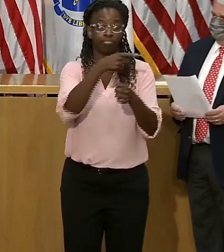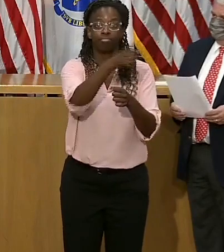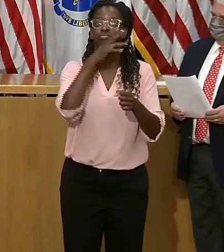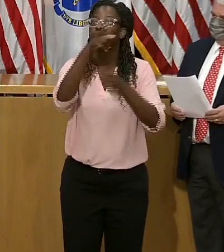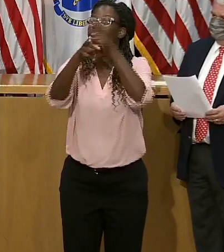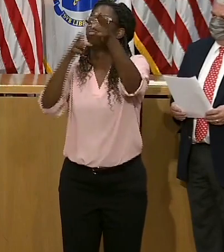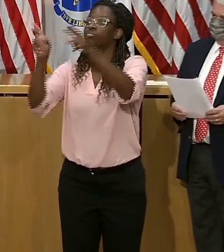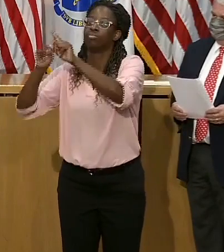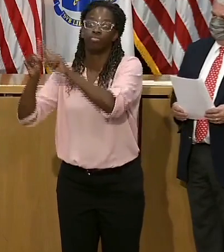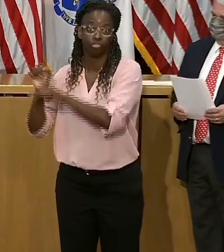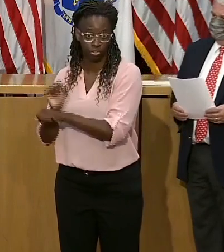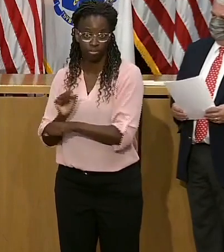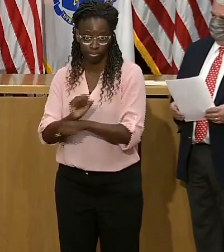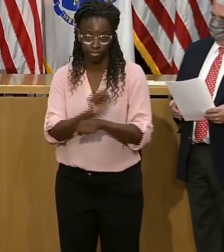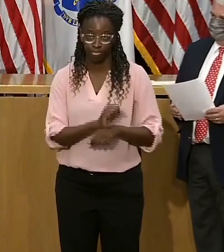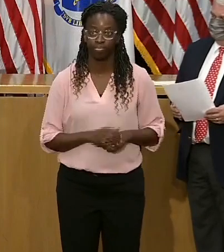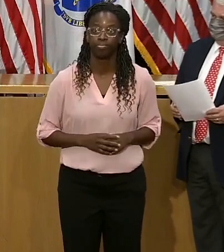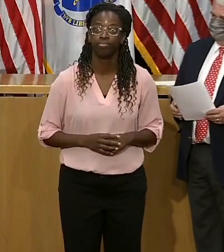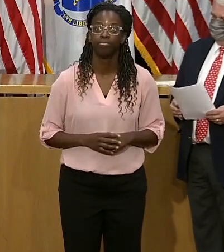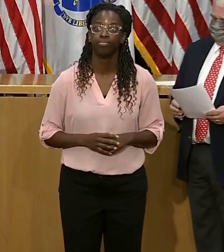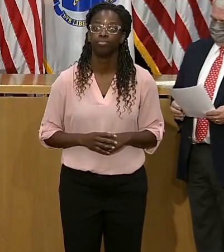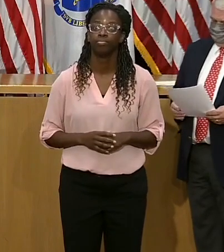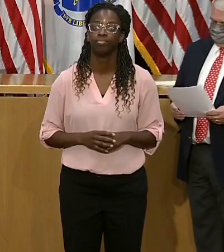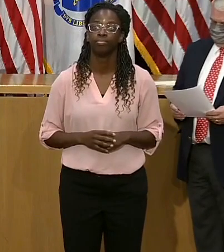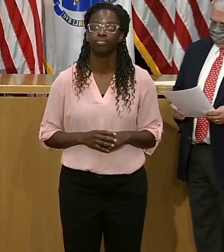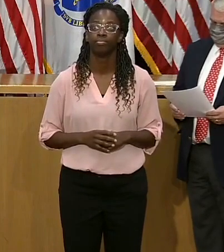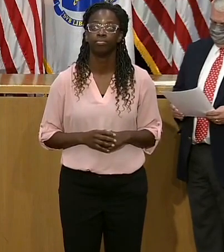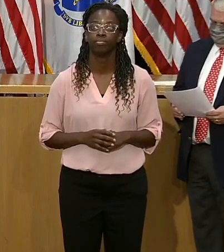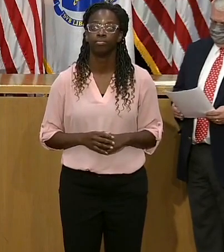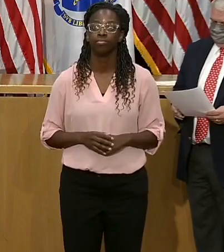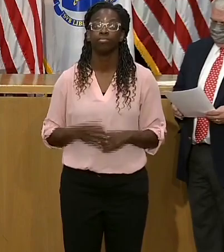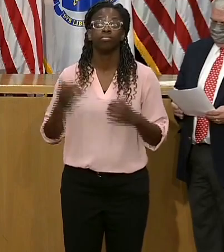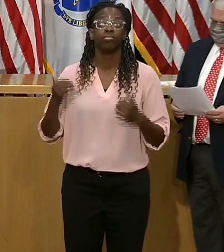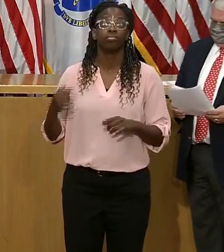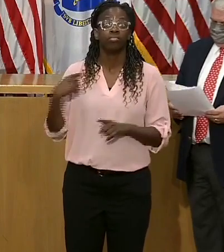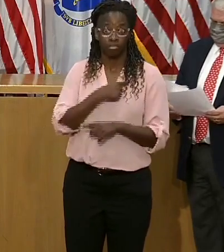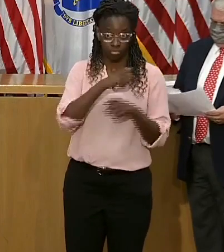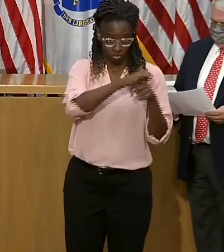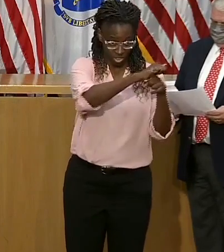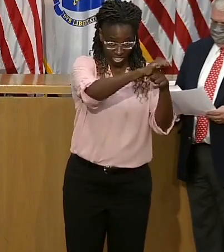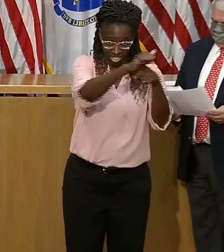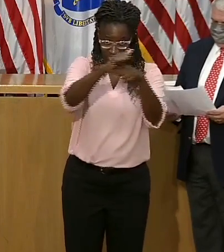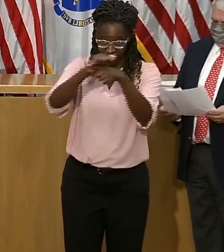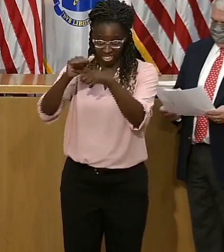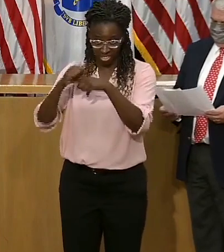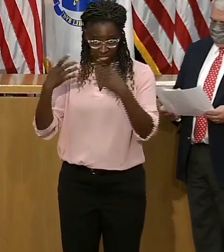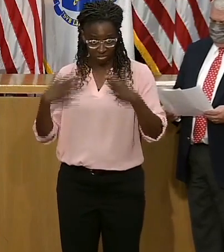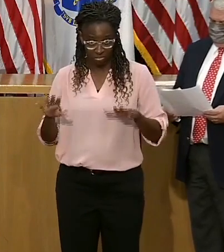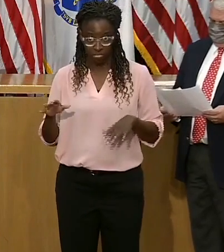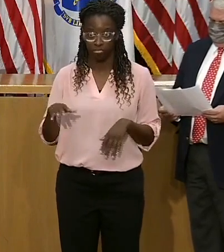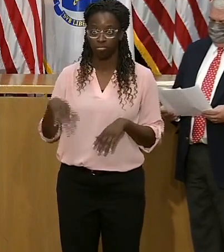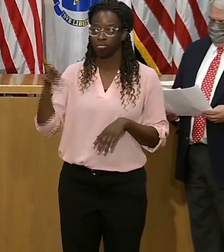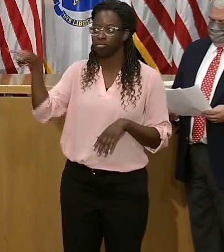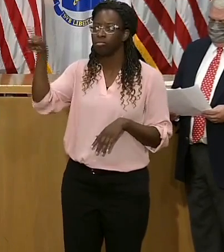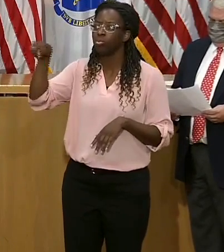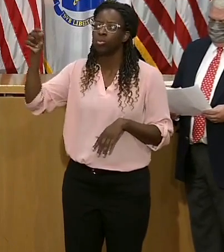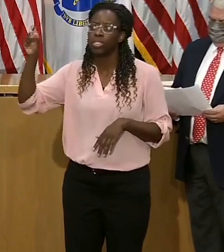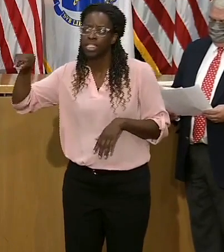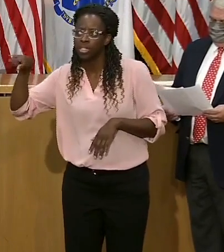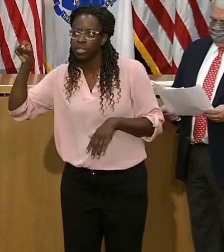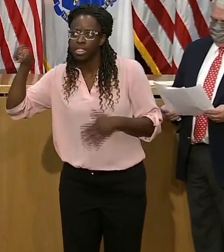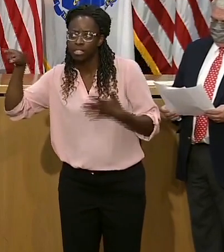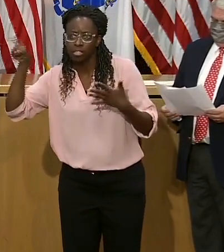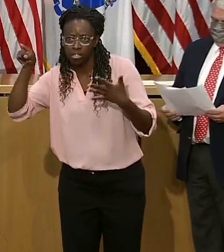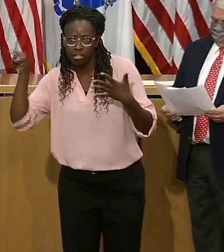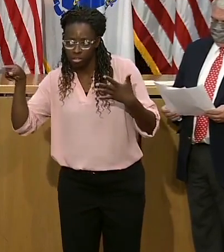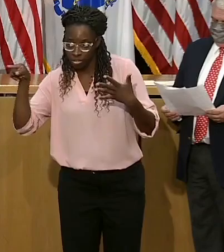skilled technician jobs and align training to industry needs. I'm really excited about the proactive approach we are taking to be